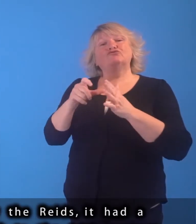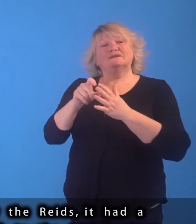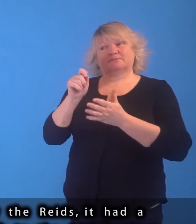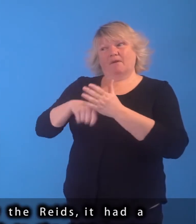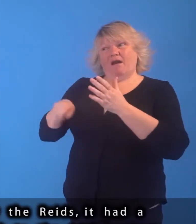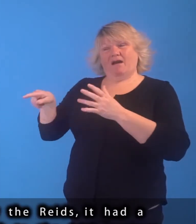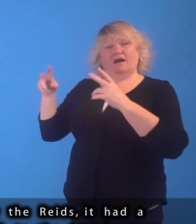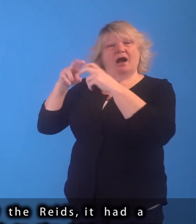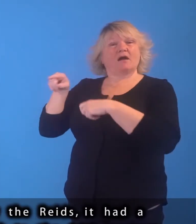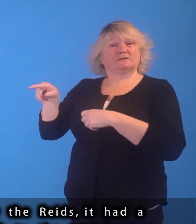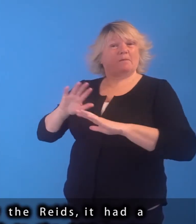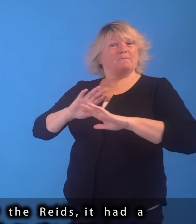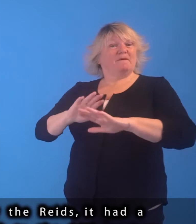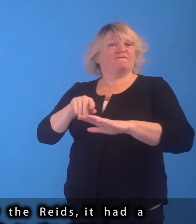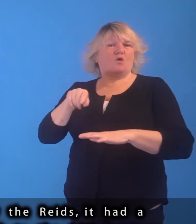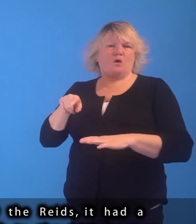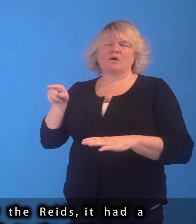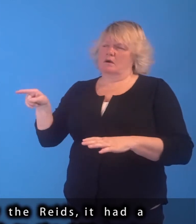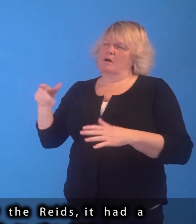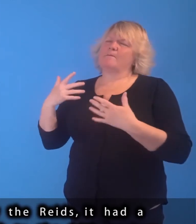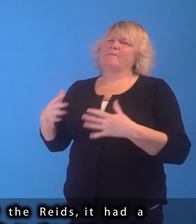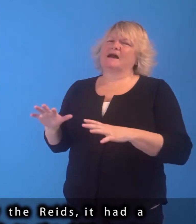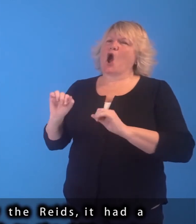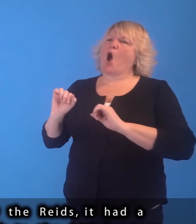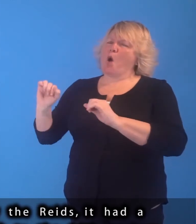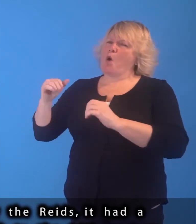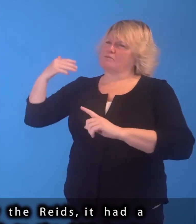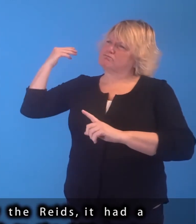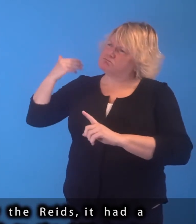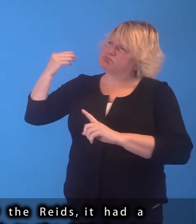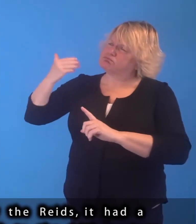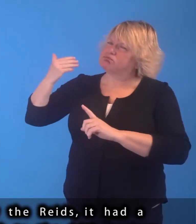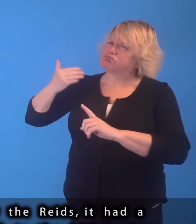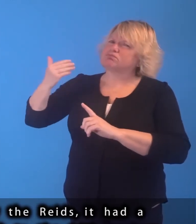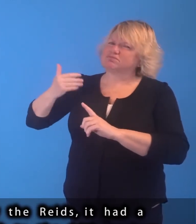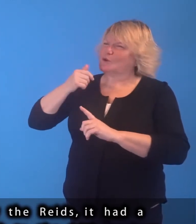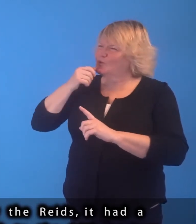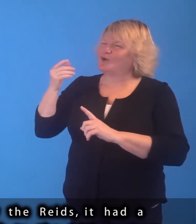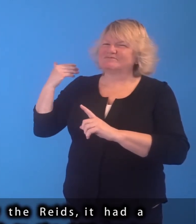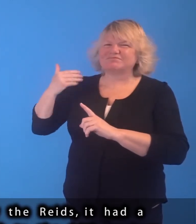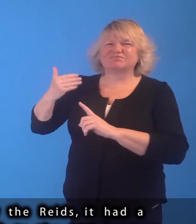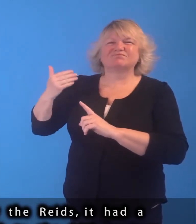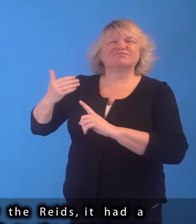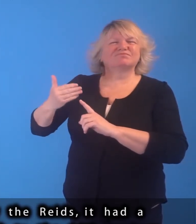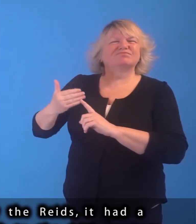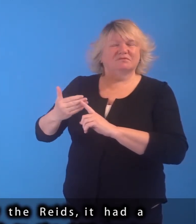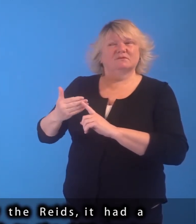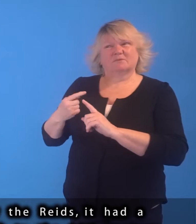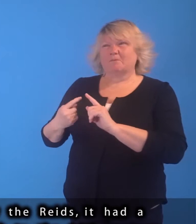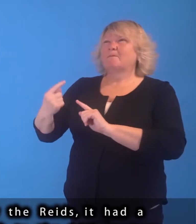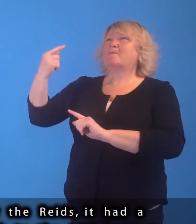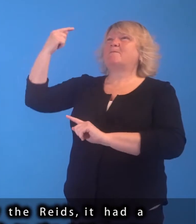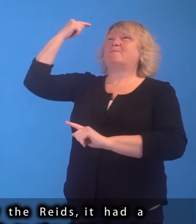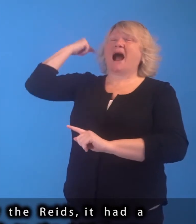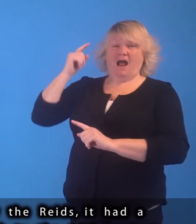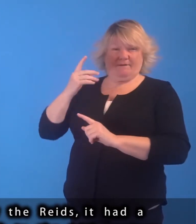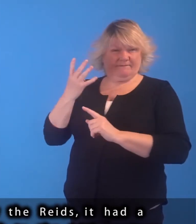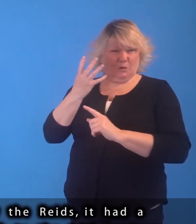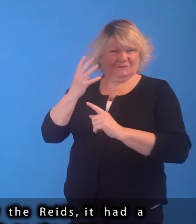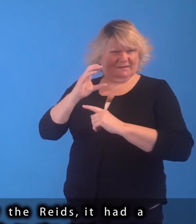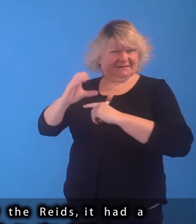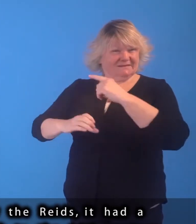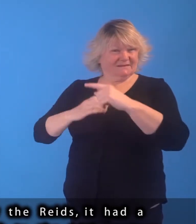Before the castle was purchased by the Reids, it had a long succession of owners dating back to the